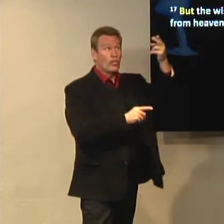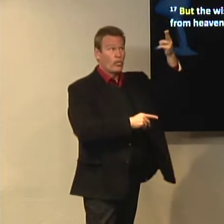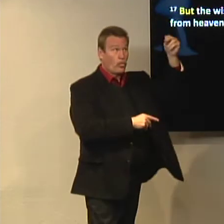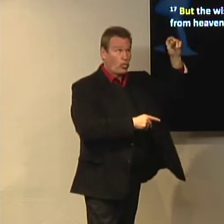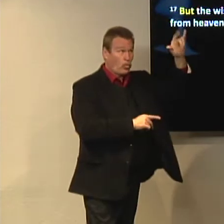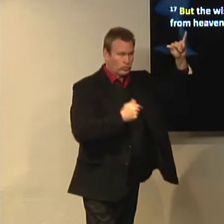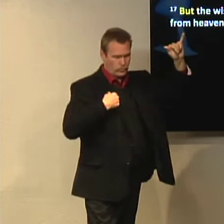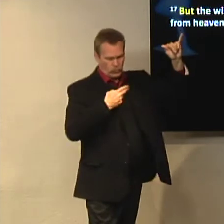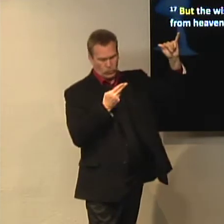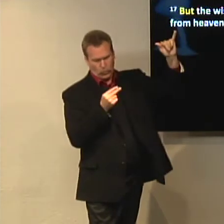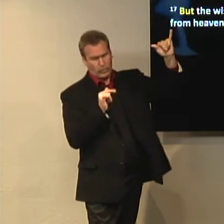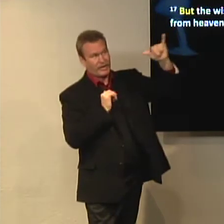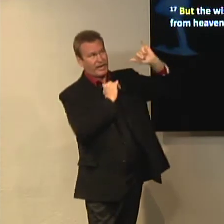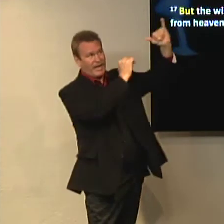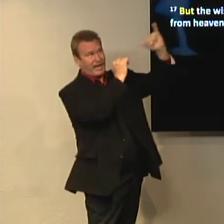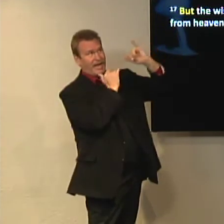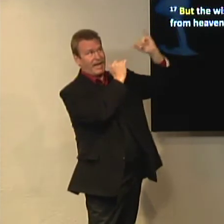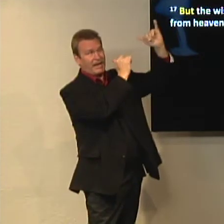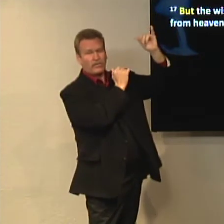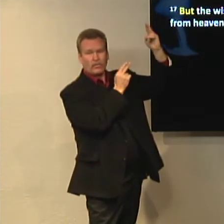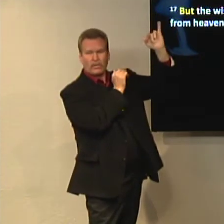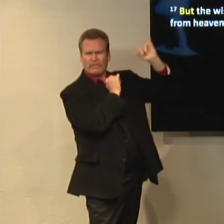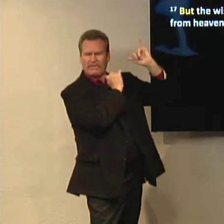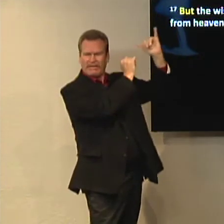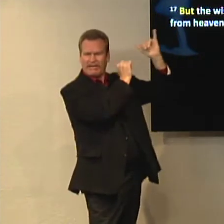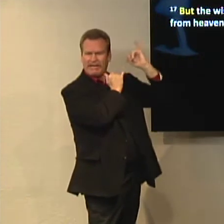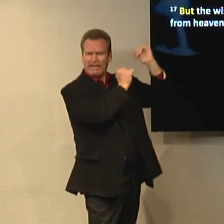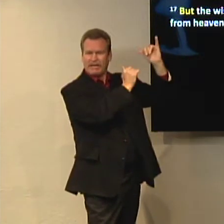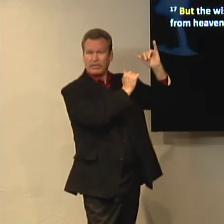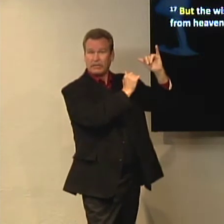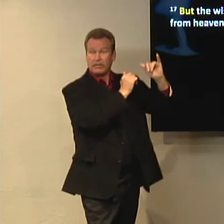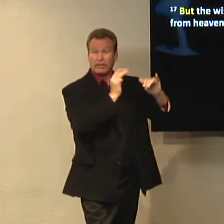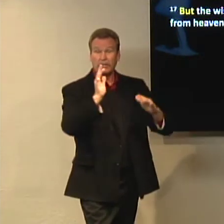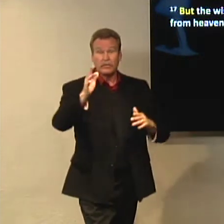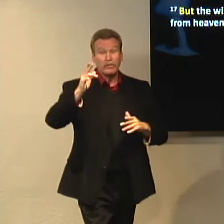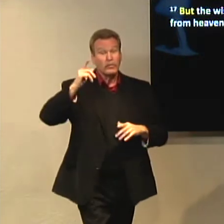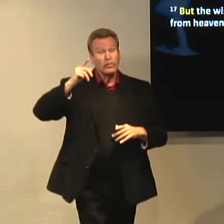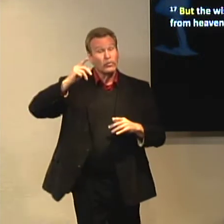This holy life, to be godly as God is.